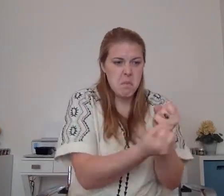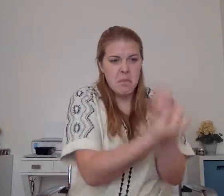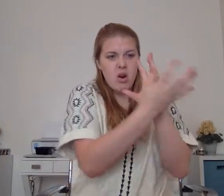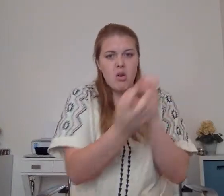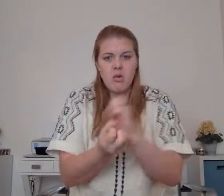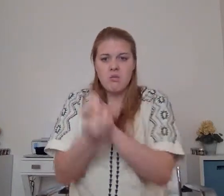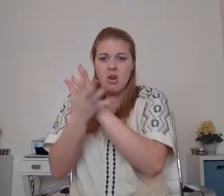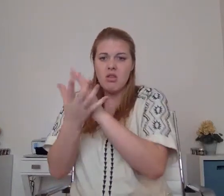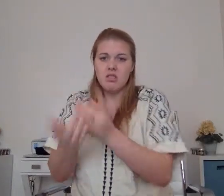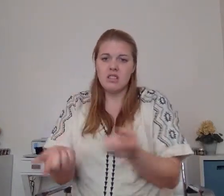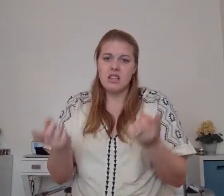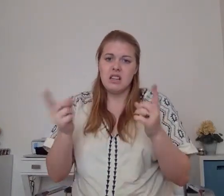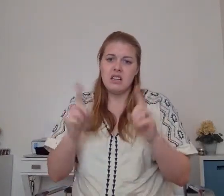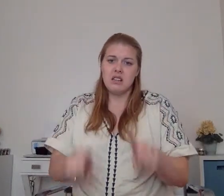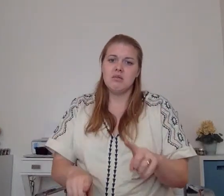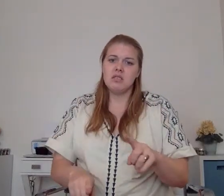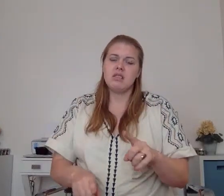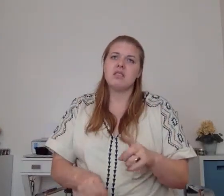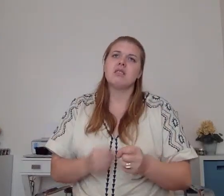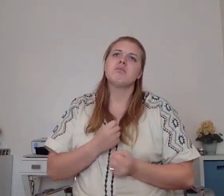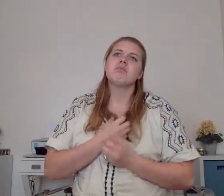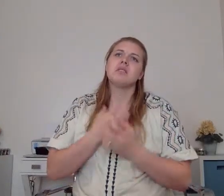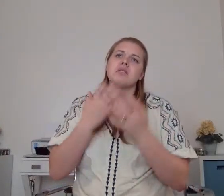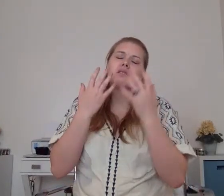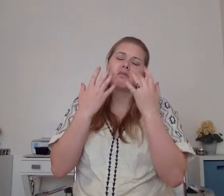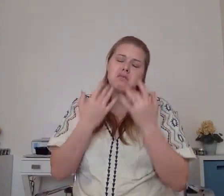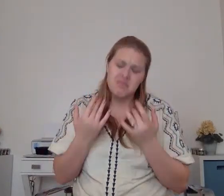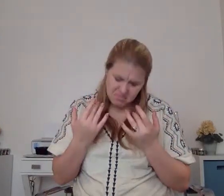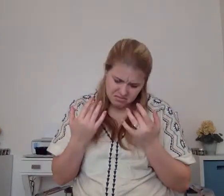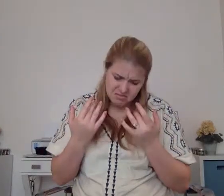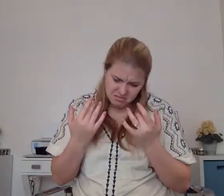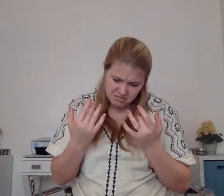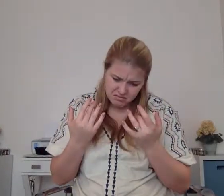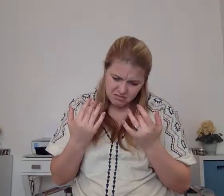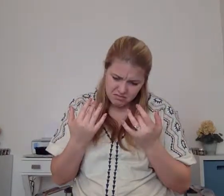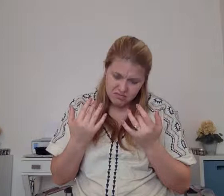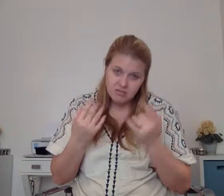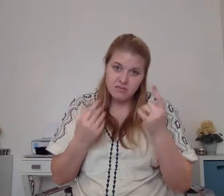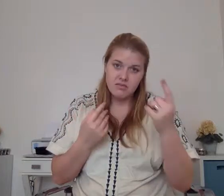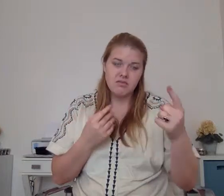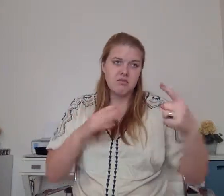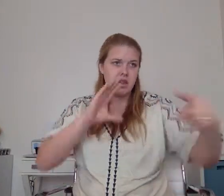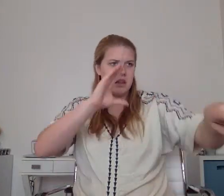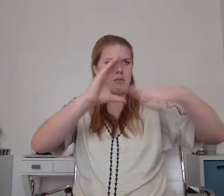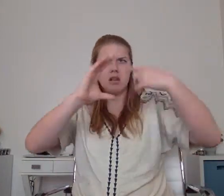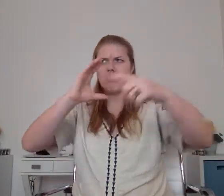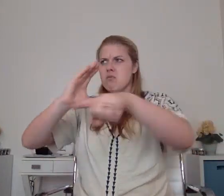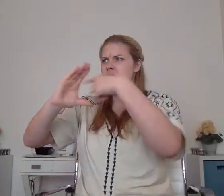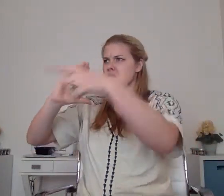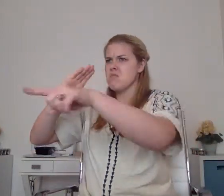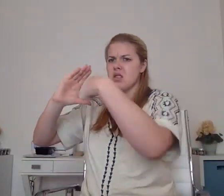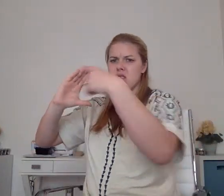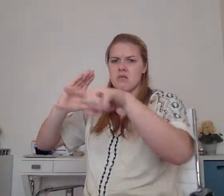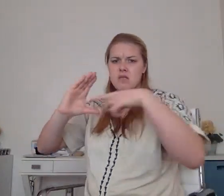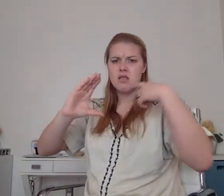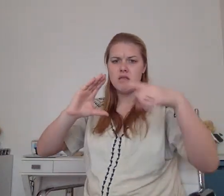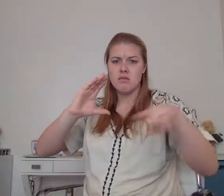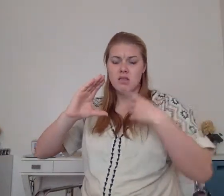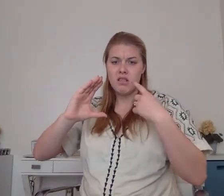when you react against the cruelty, you get all kinds of reactions, messages on social media. But one of them is quite